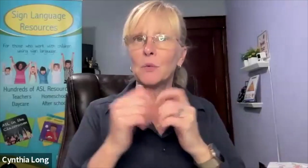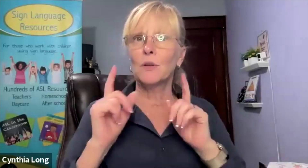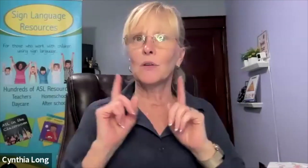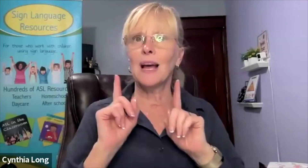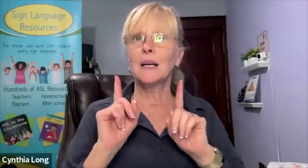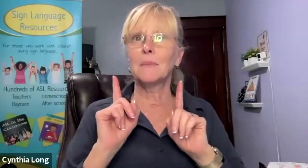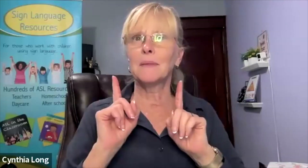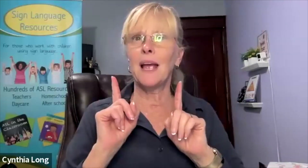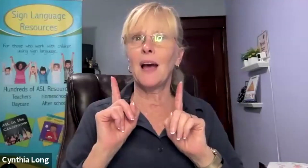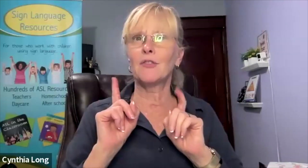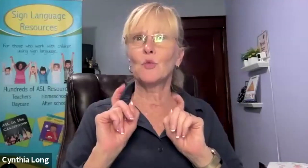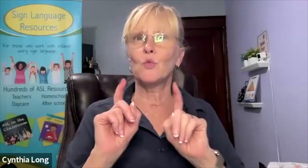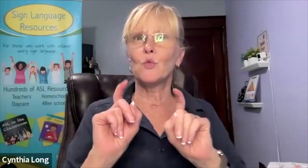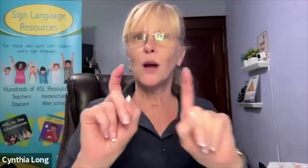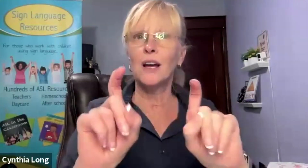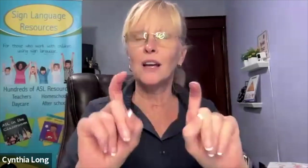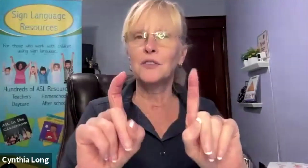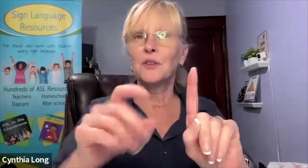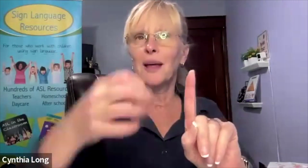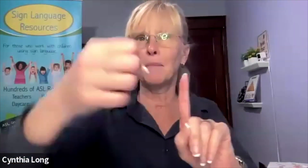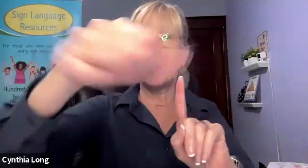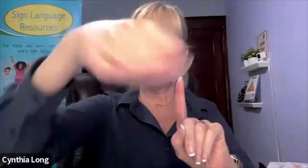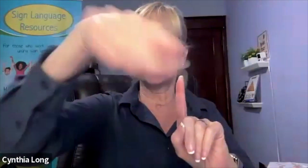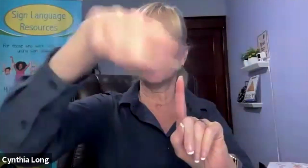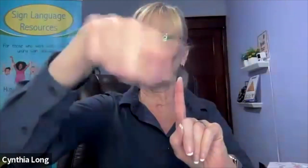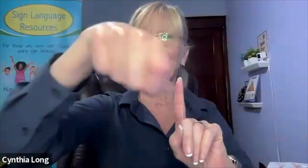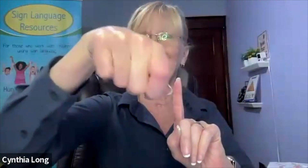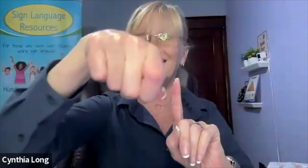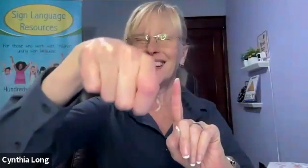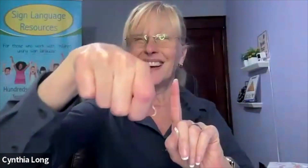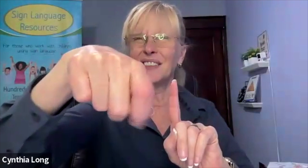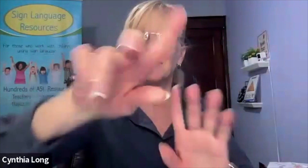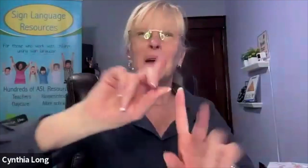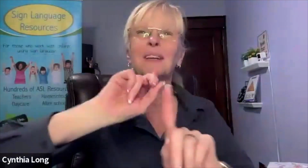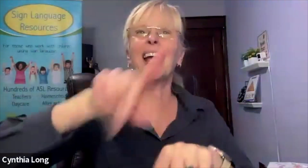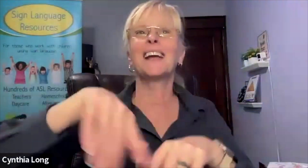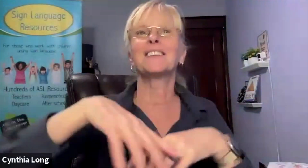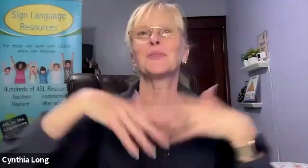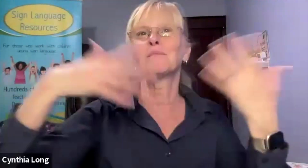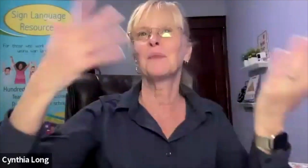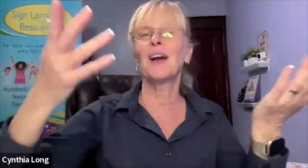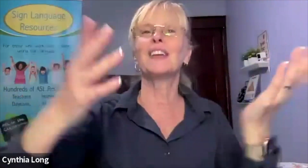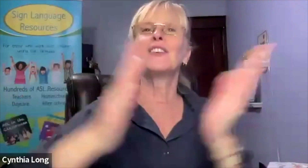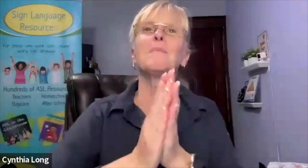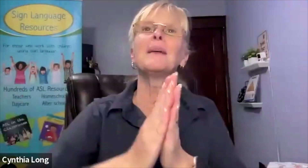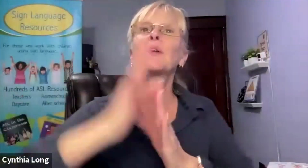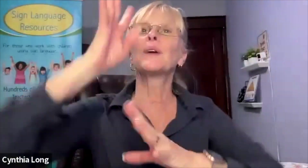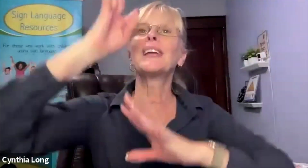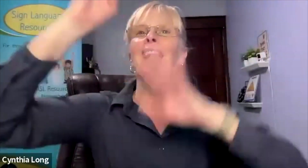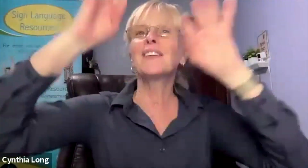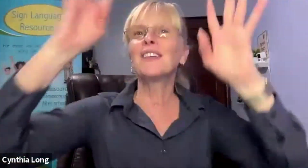they're lined up and they have to run to that bell and ring it to be able to answer. Okay, you can be creative in